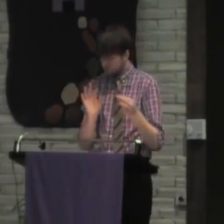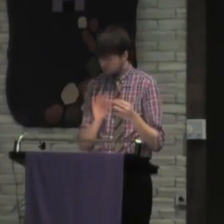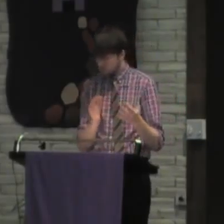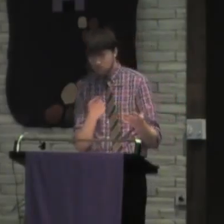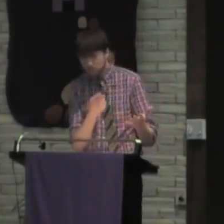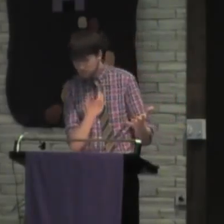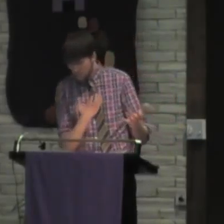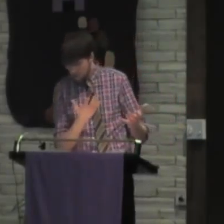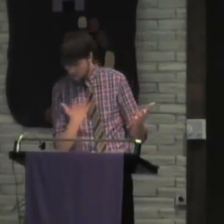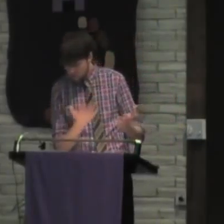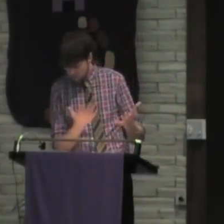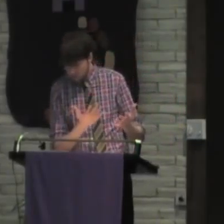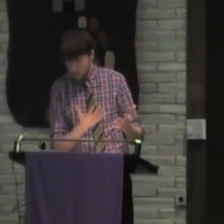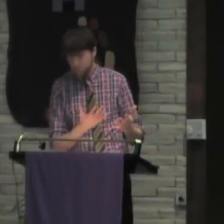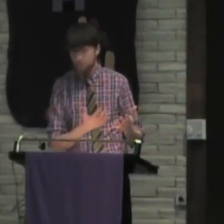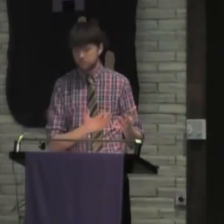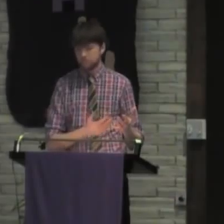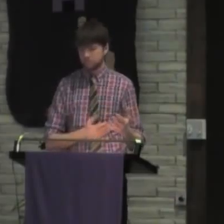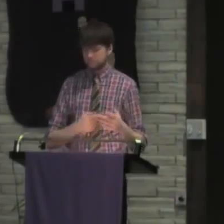And the king said to him, what is it you want?